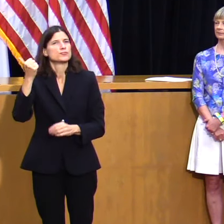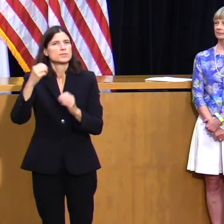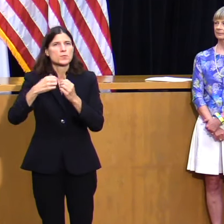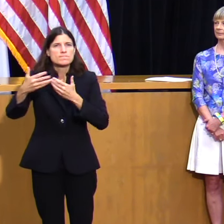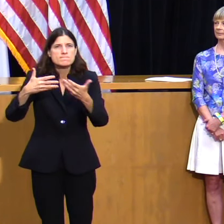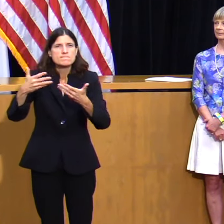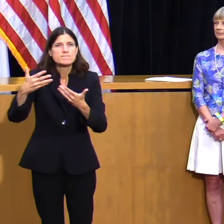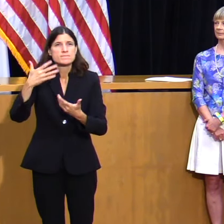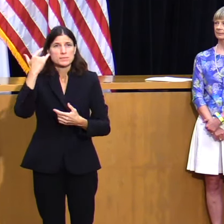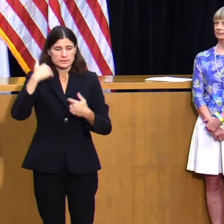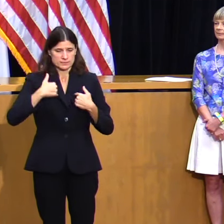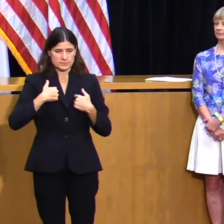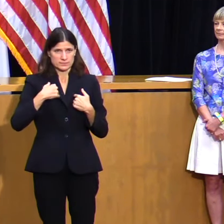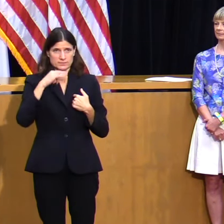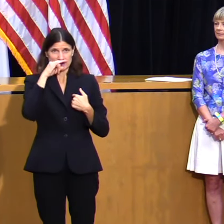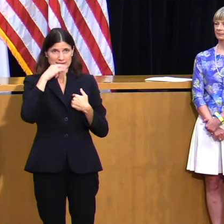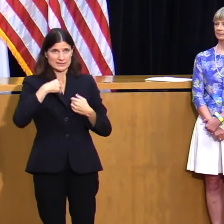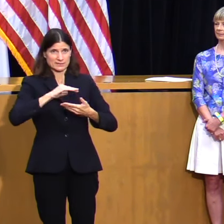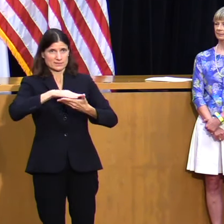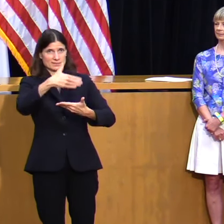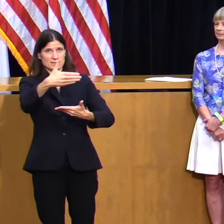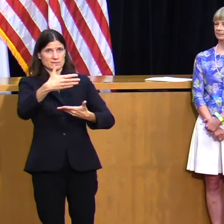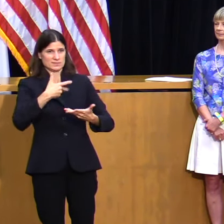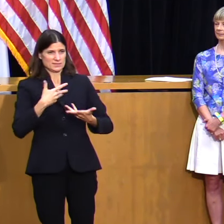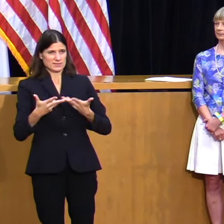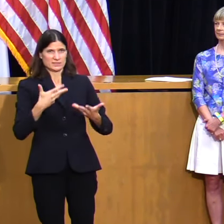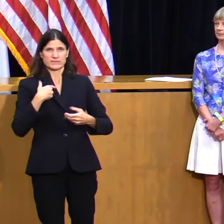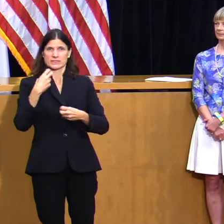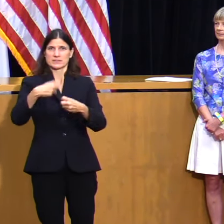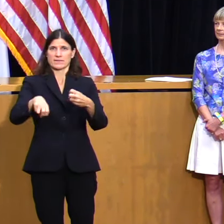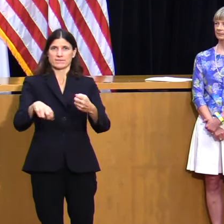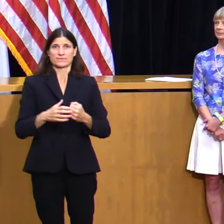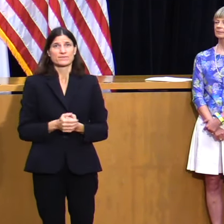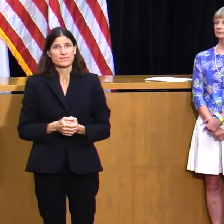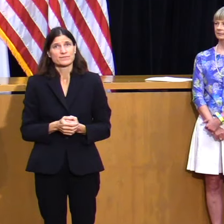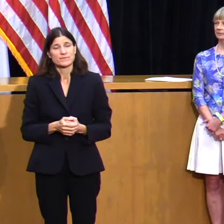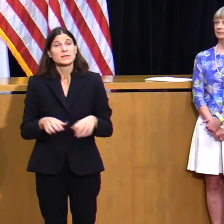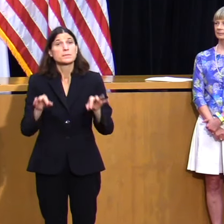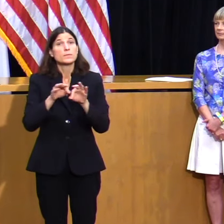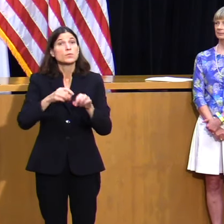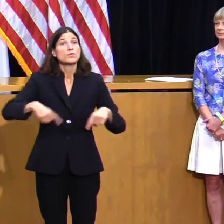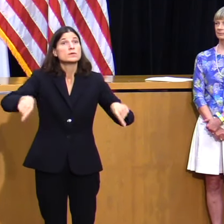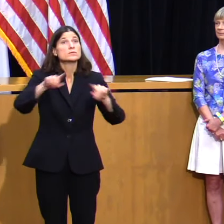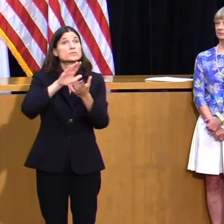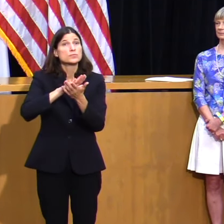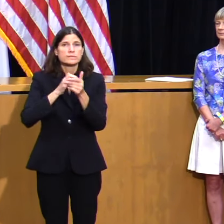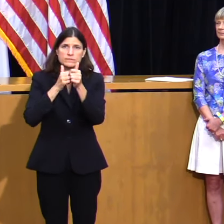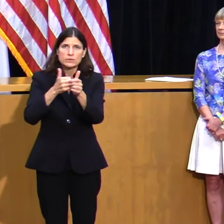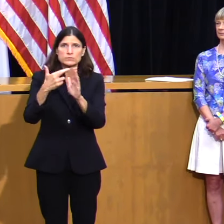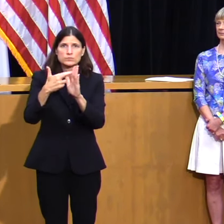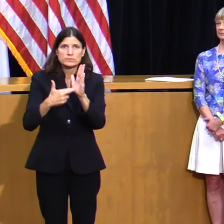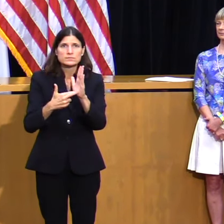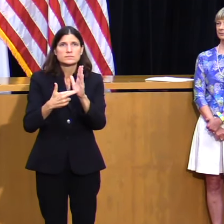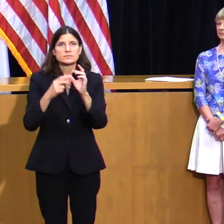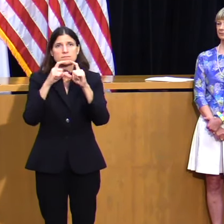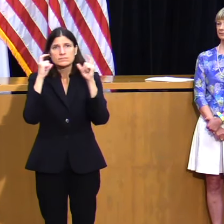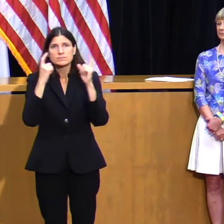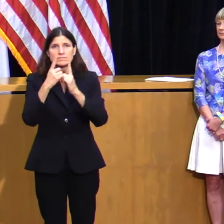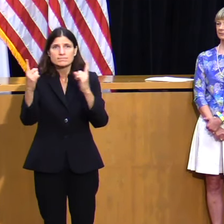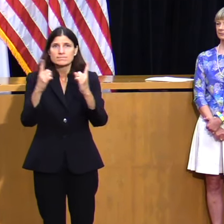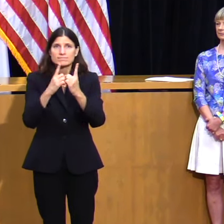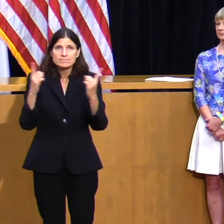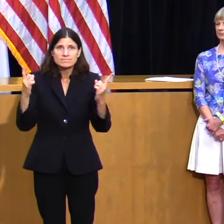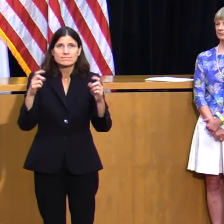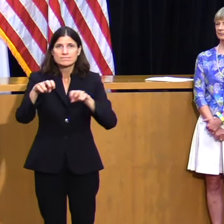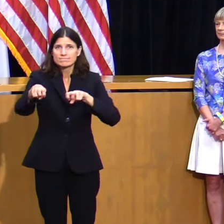that have been established, and a little bit of nimbleness to be able to deal with the facts on the ground as they play out. But I don't think